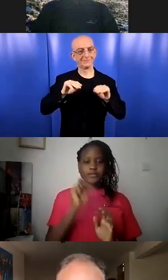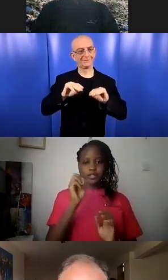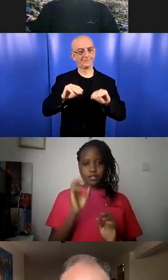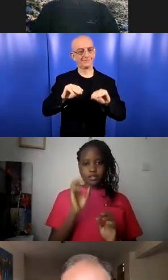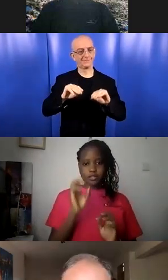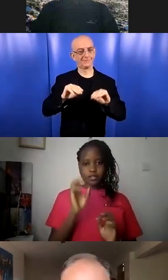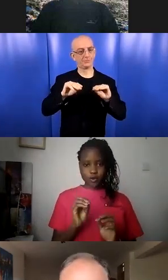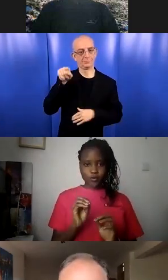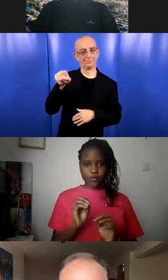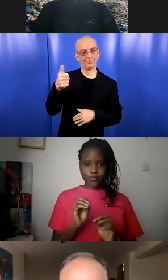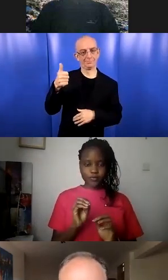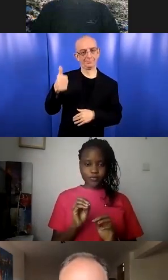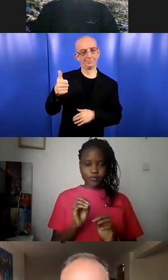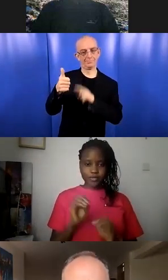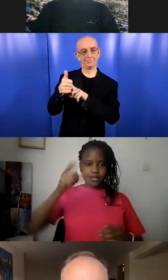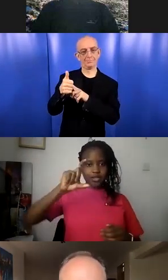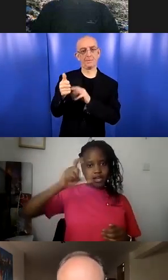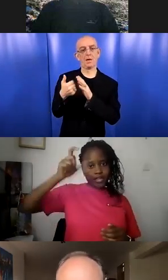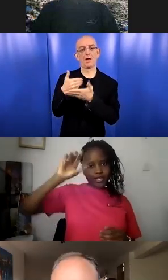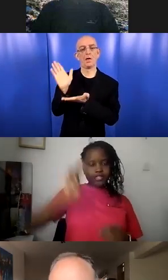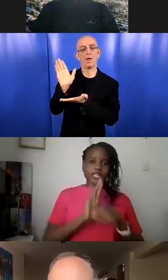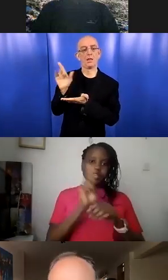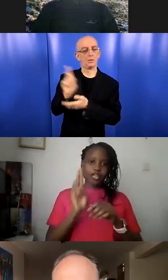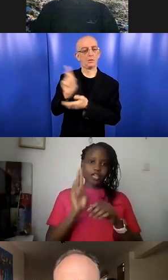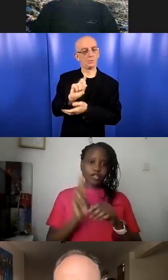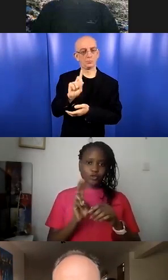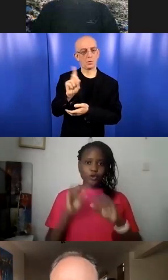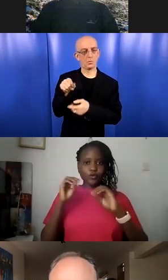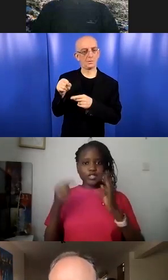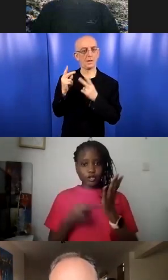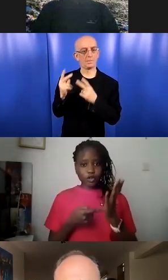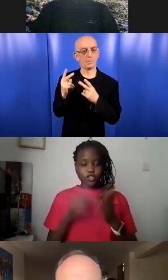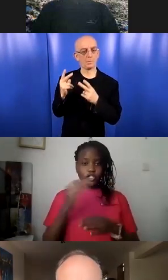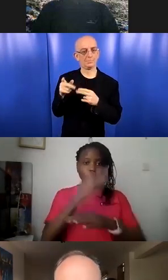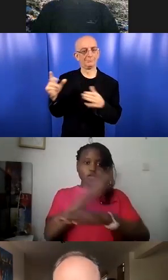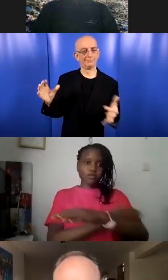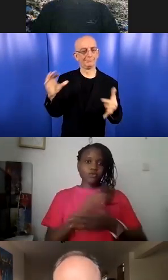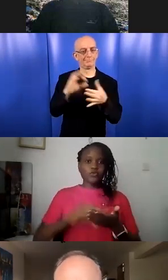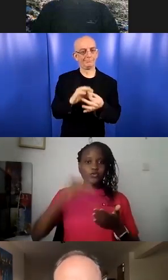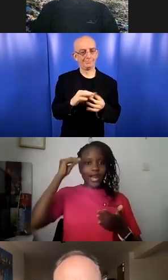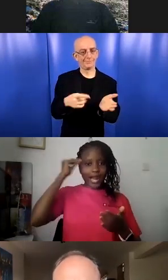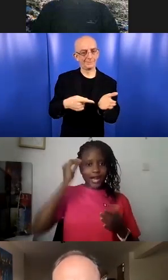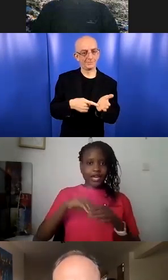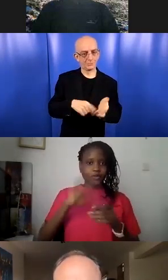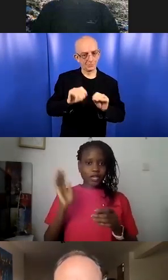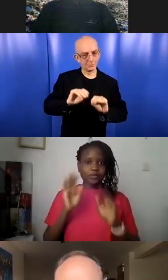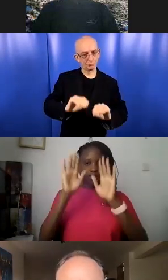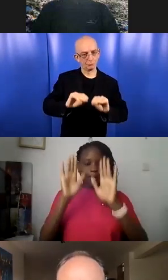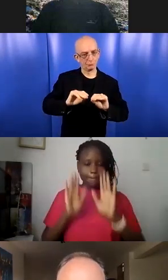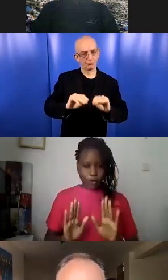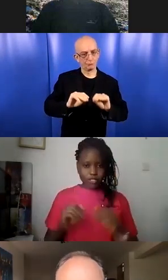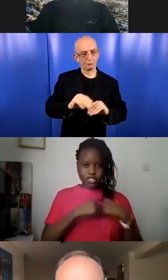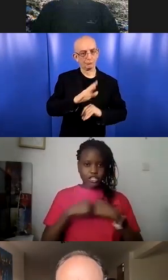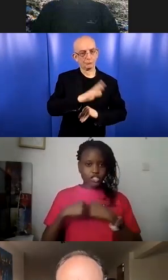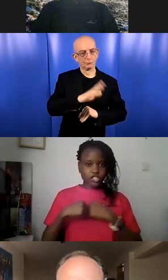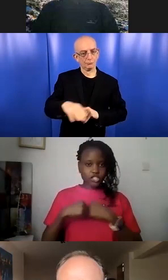in increasing the use of the technology to improve learning outcomes, which we believe is the most important challenge to address,